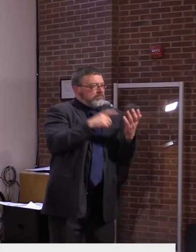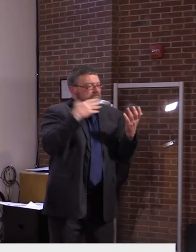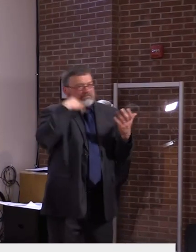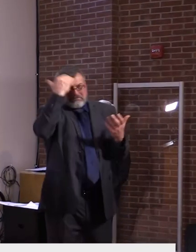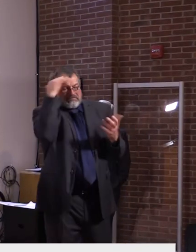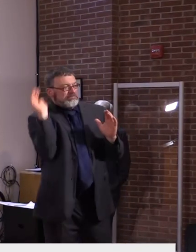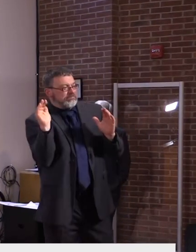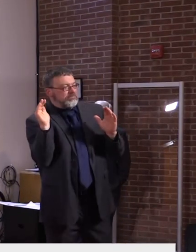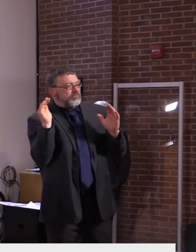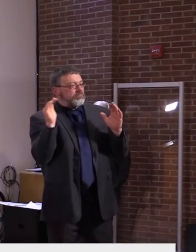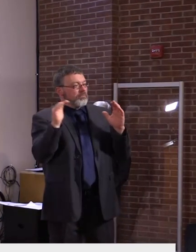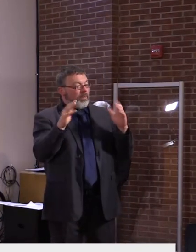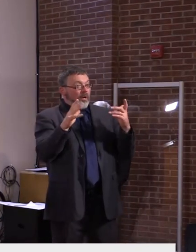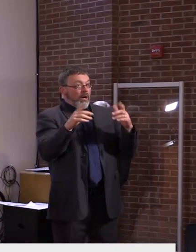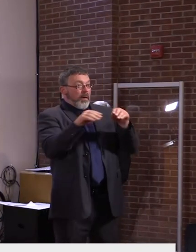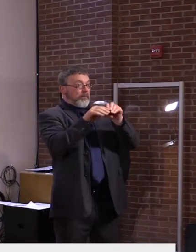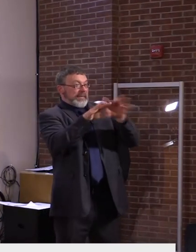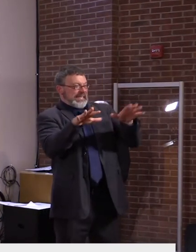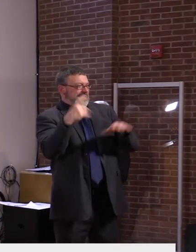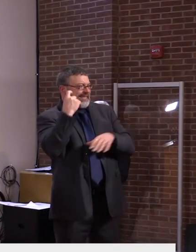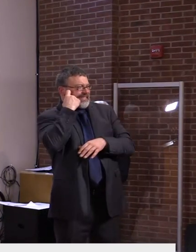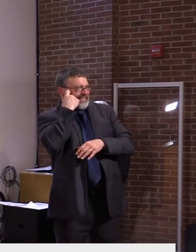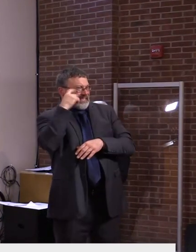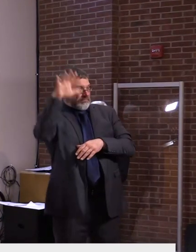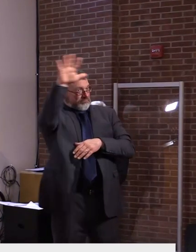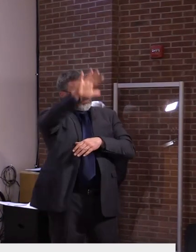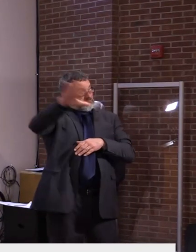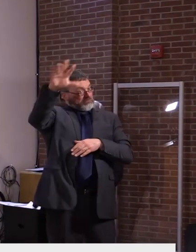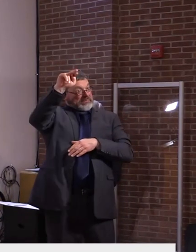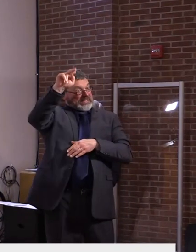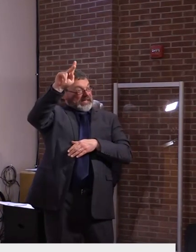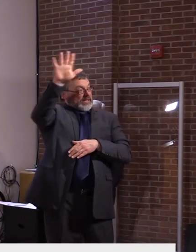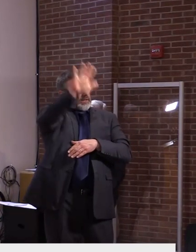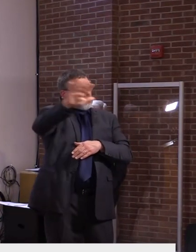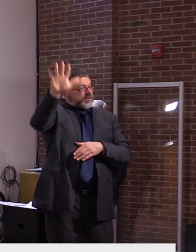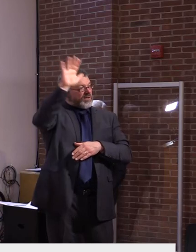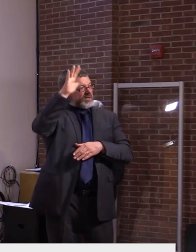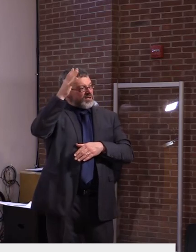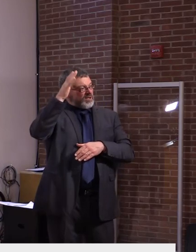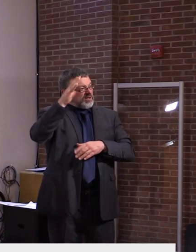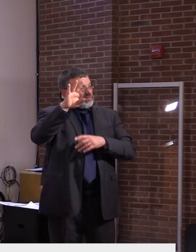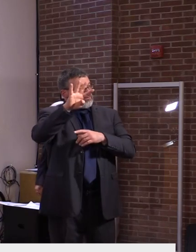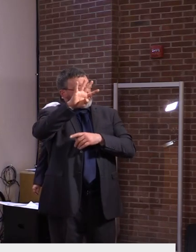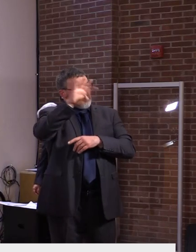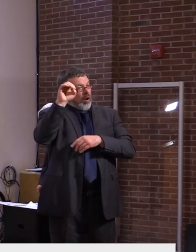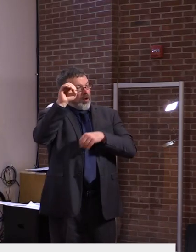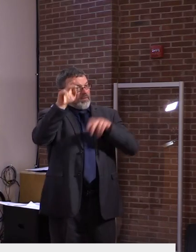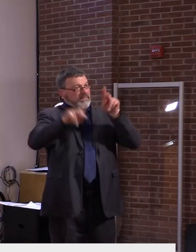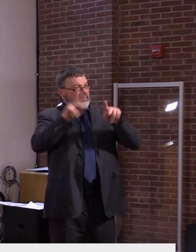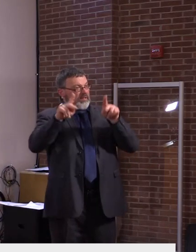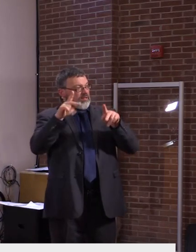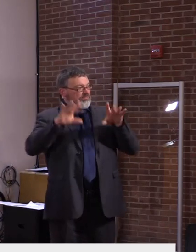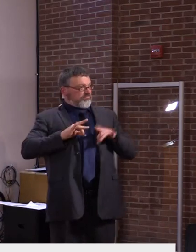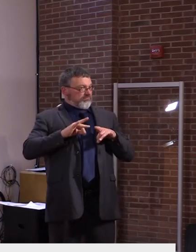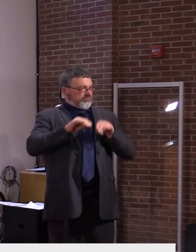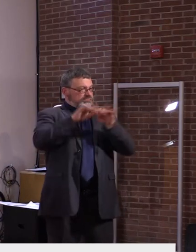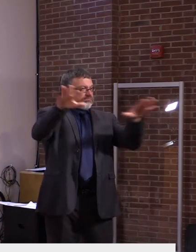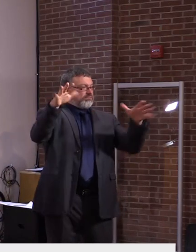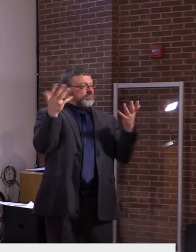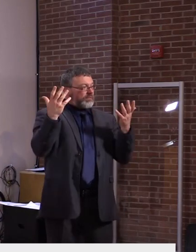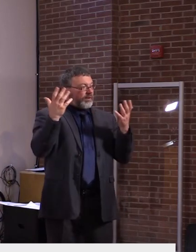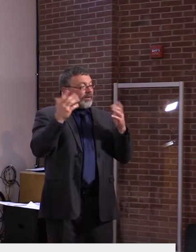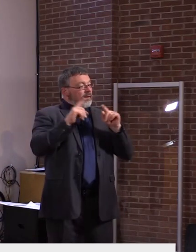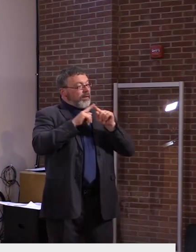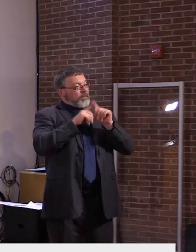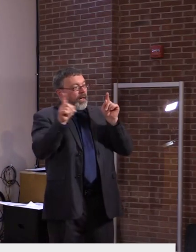outbreak associated with cases, which accounted for about 40 cases, but that's but a fraction